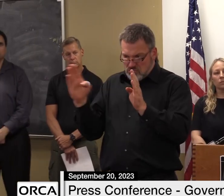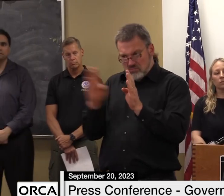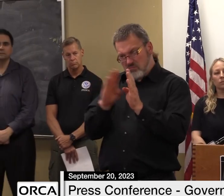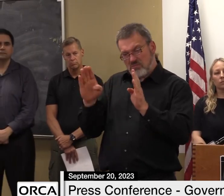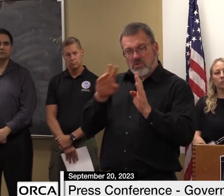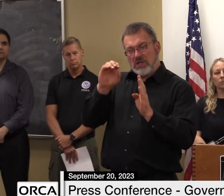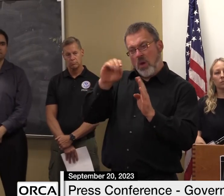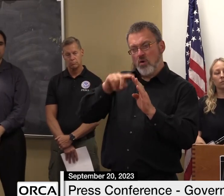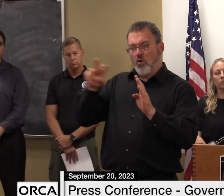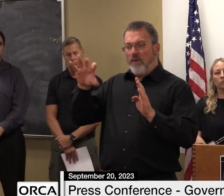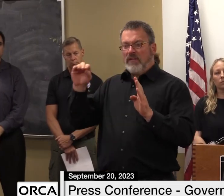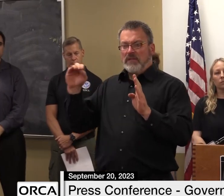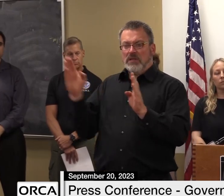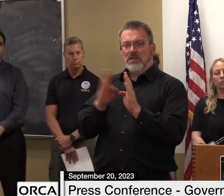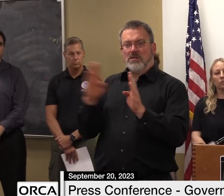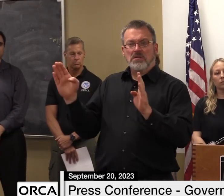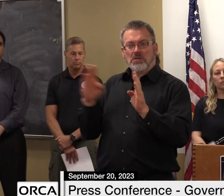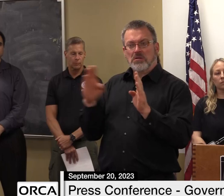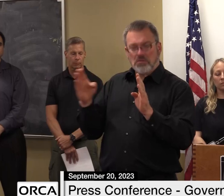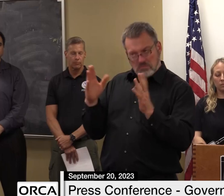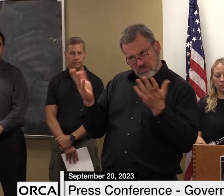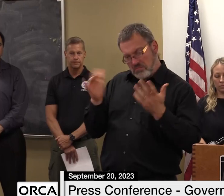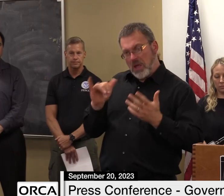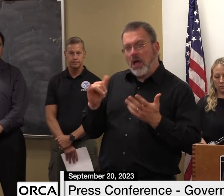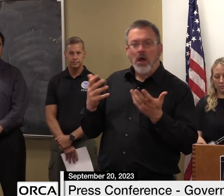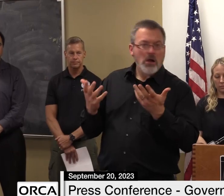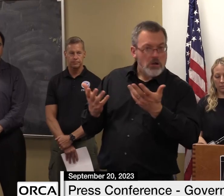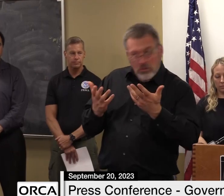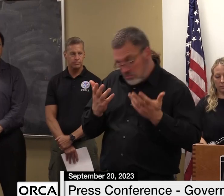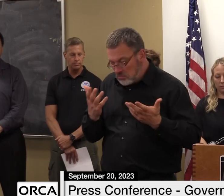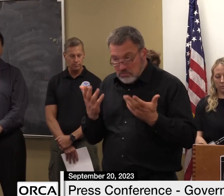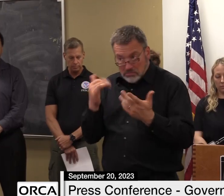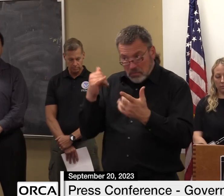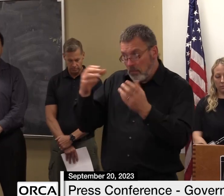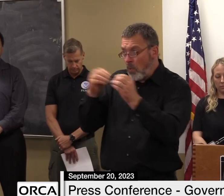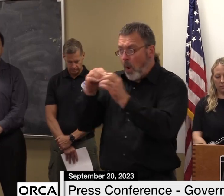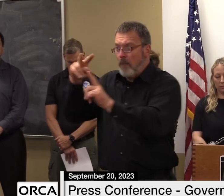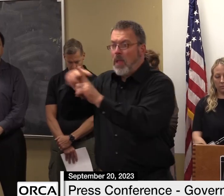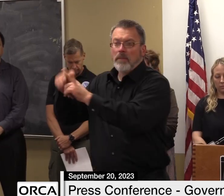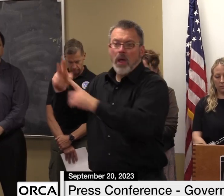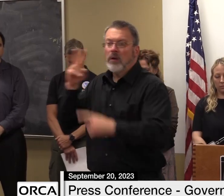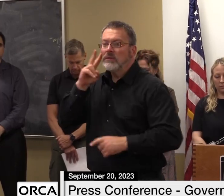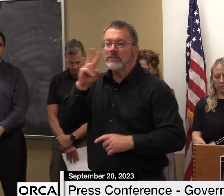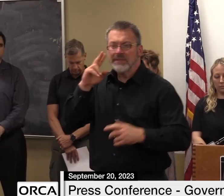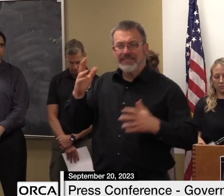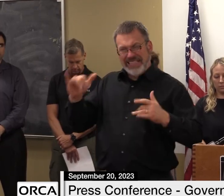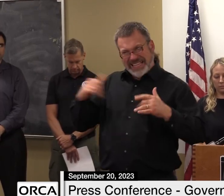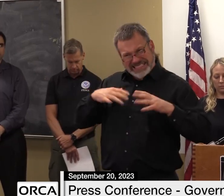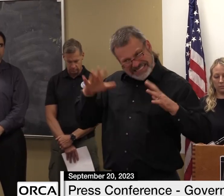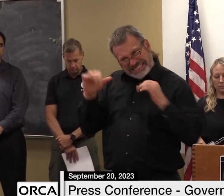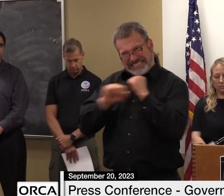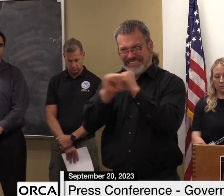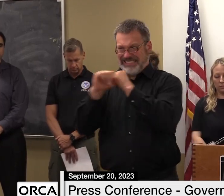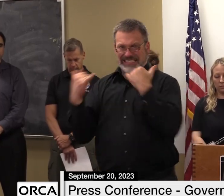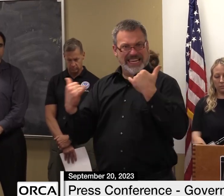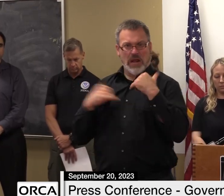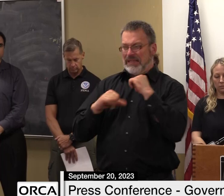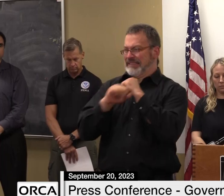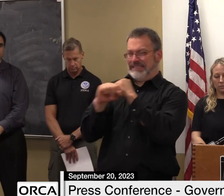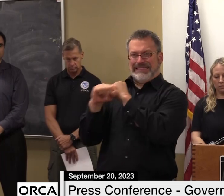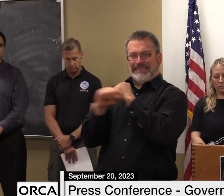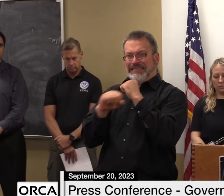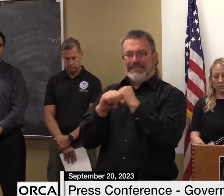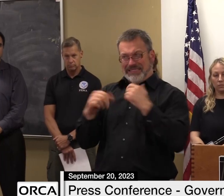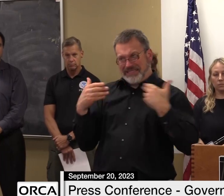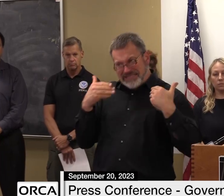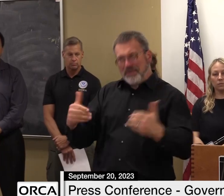applying? Perhaps, but we continue to promote it in every one of our newsletters, press conferences, that people should go out and